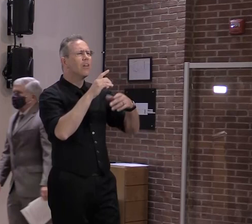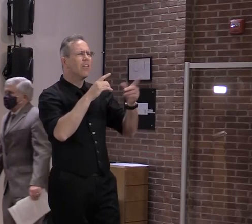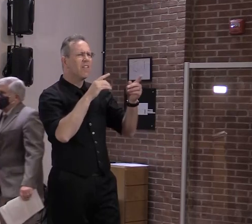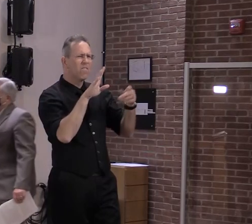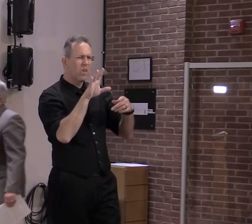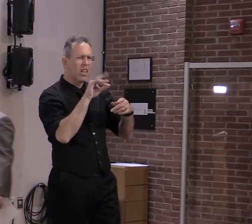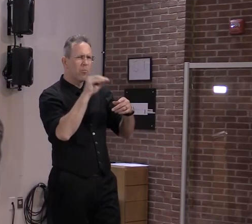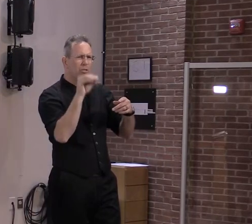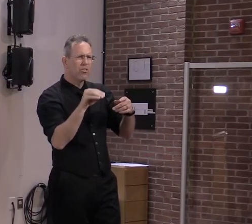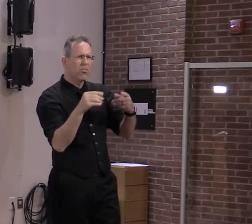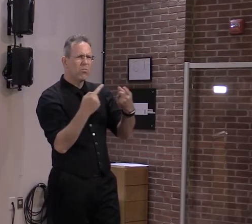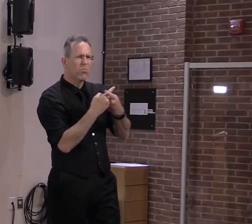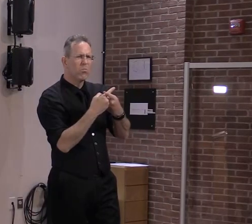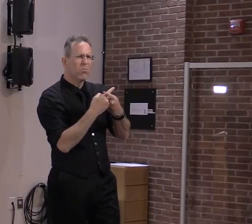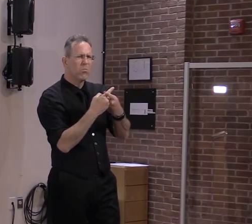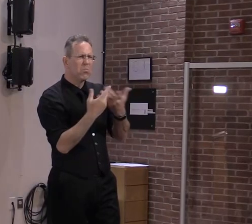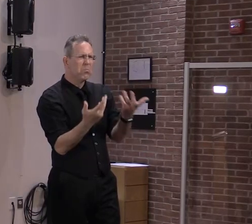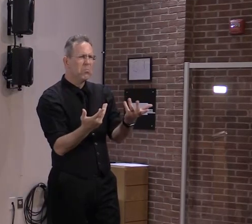the difference.